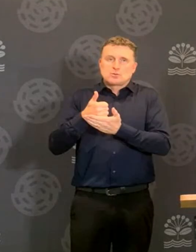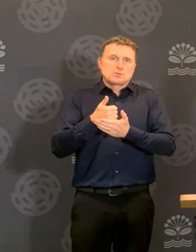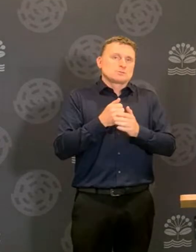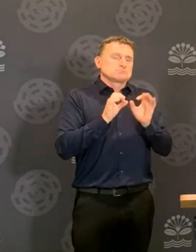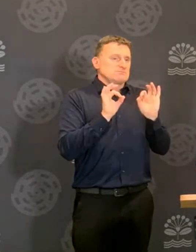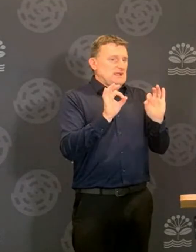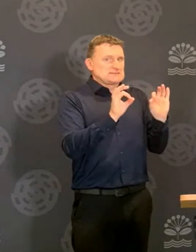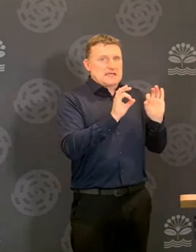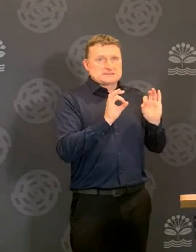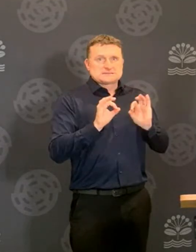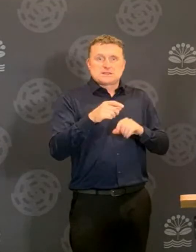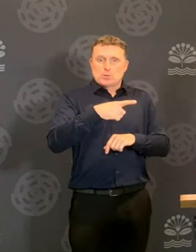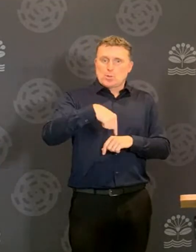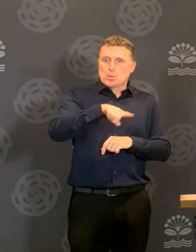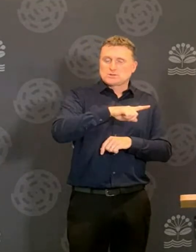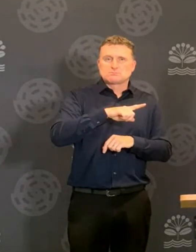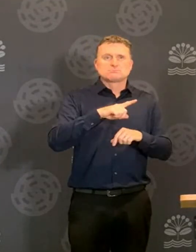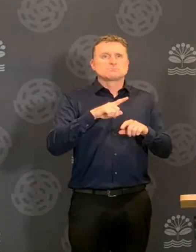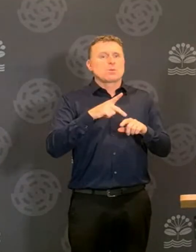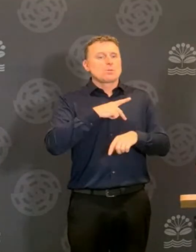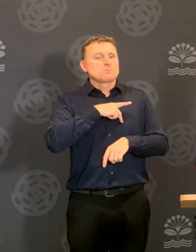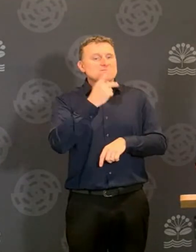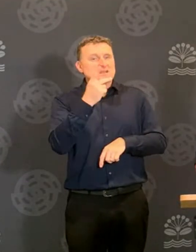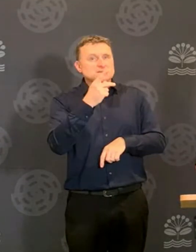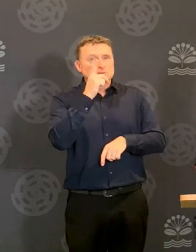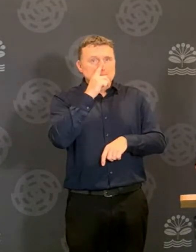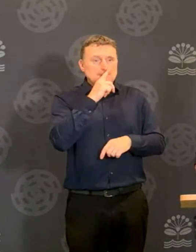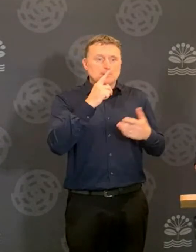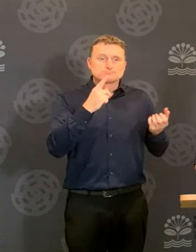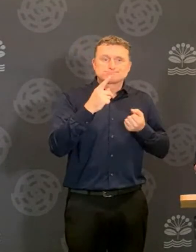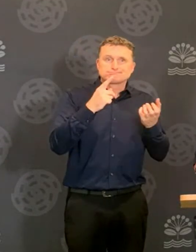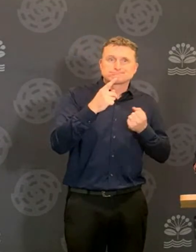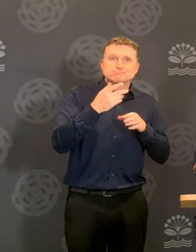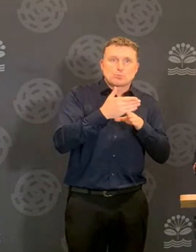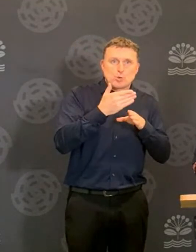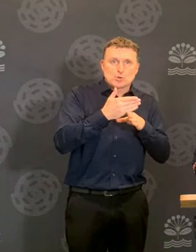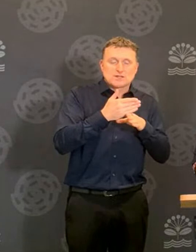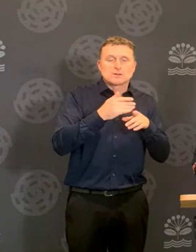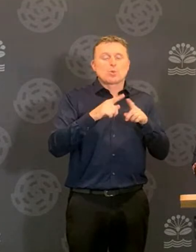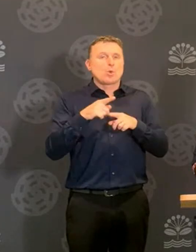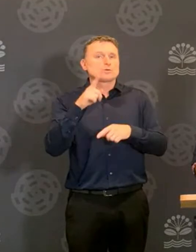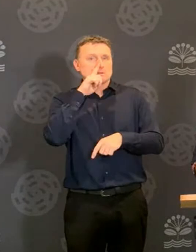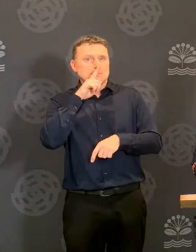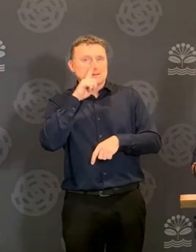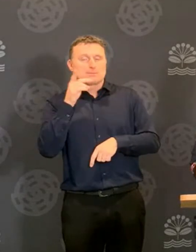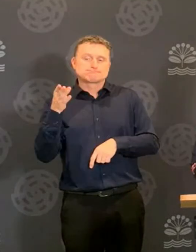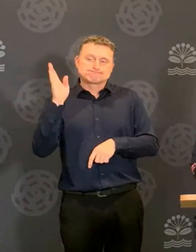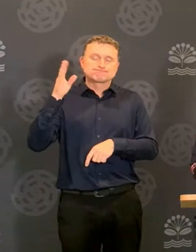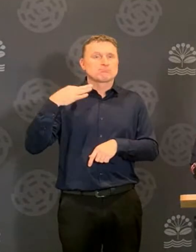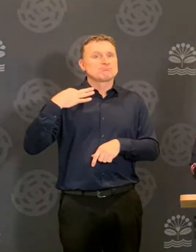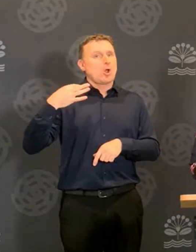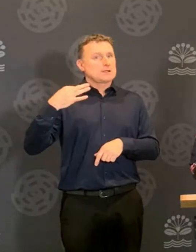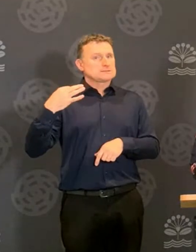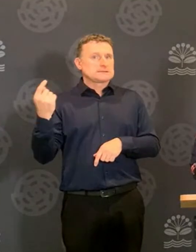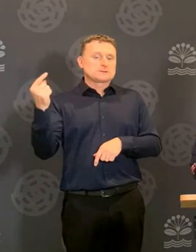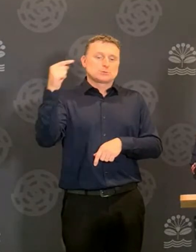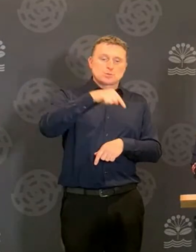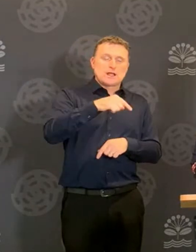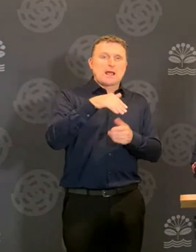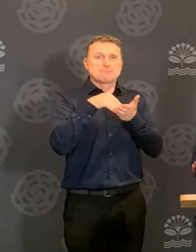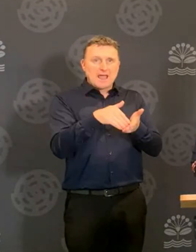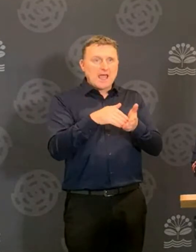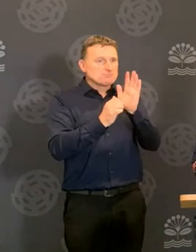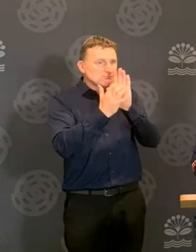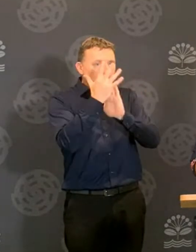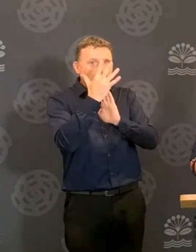have a fantastic range of both professional and volunteer emergency response personnel out there